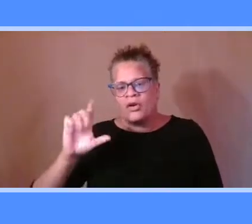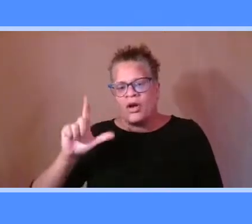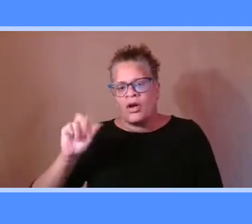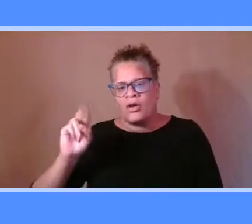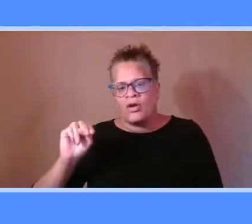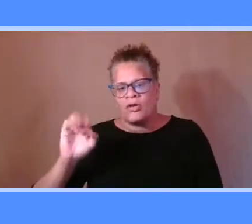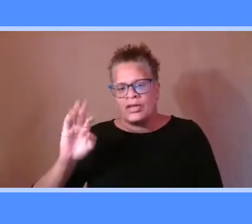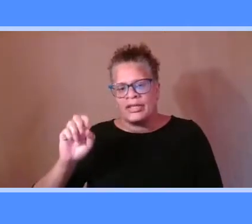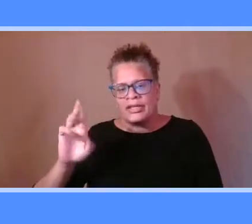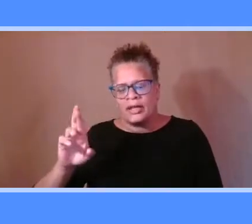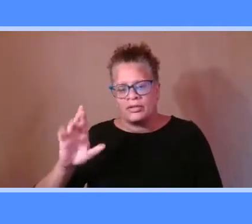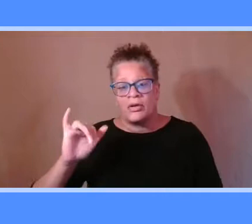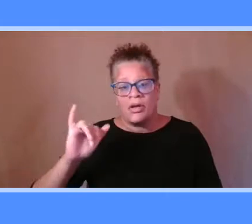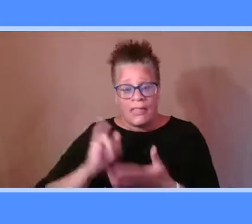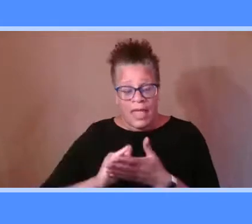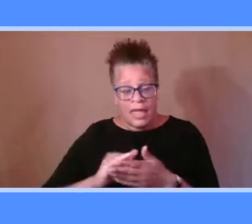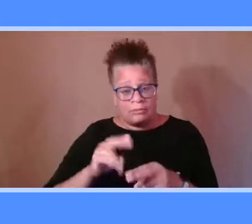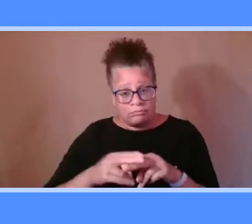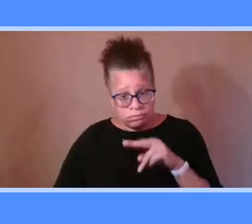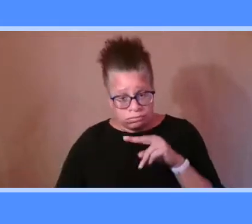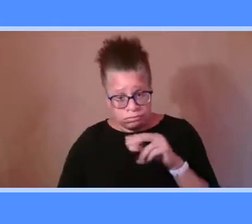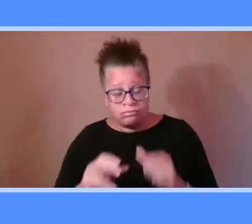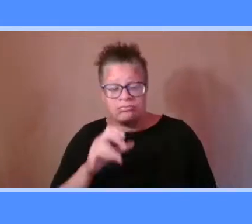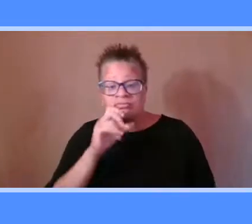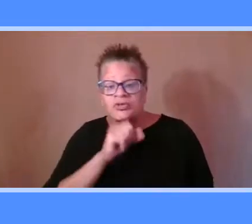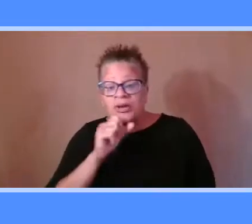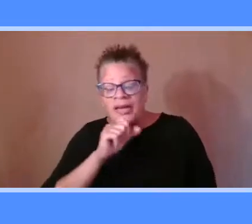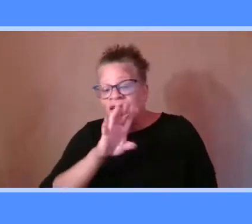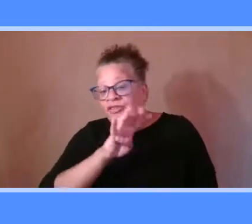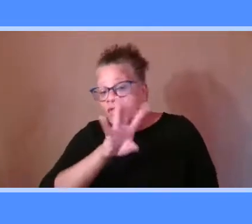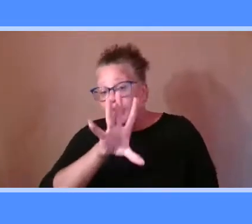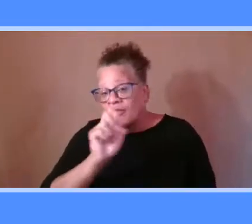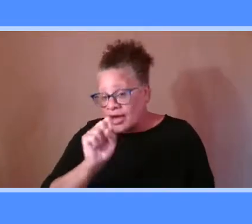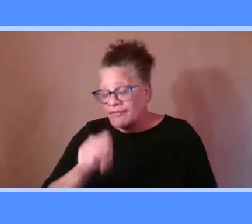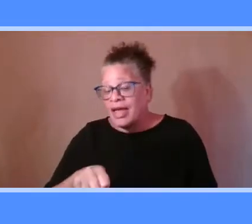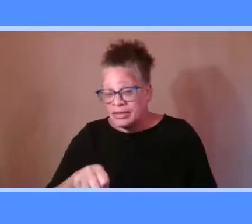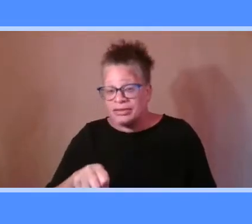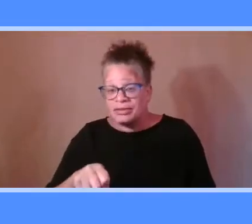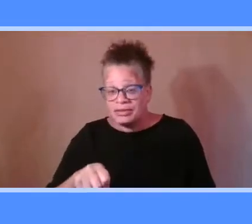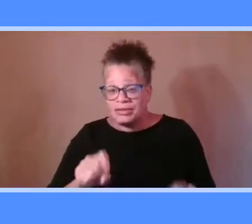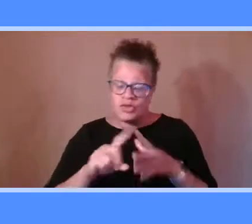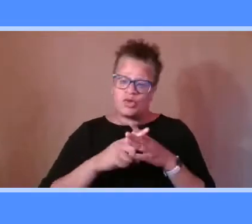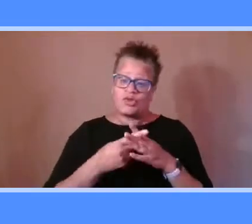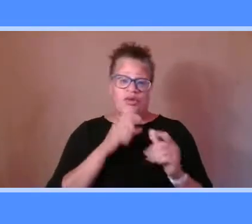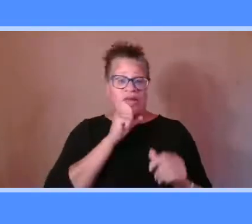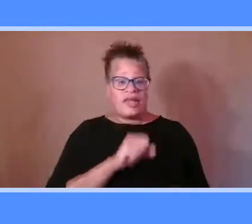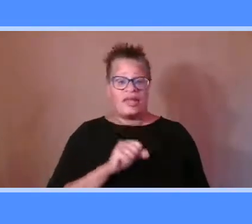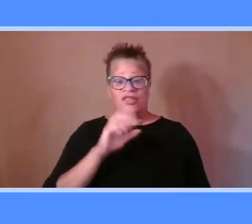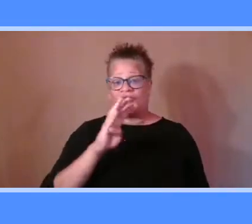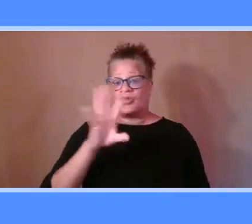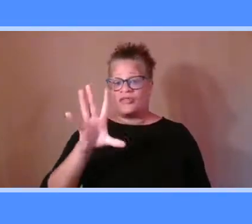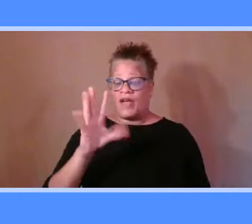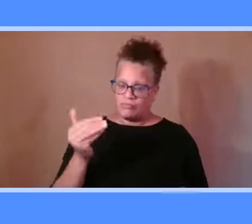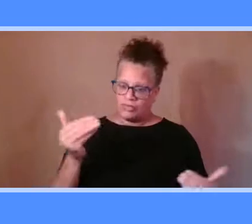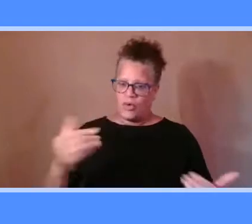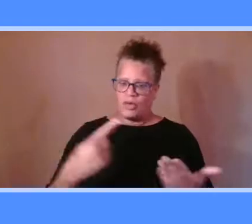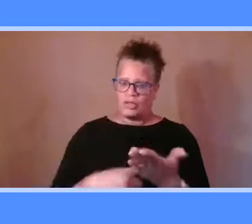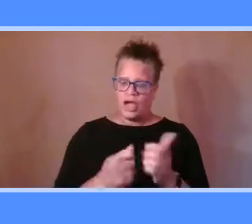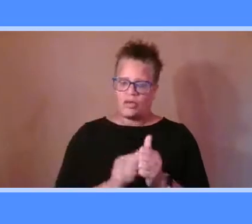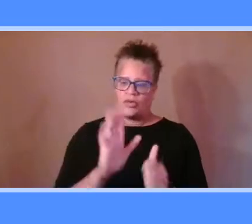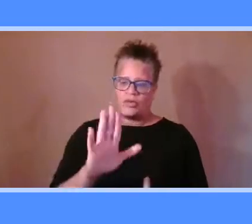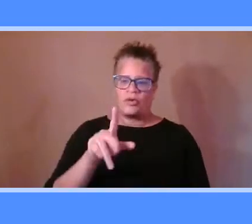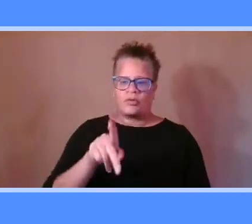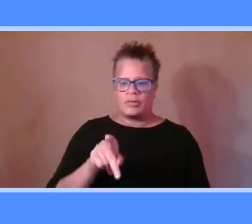but that has actually dropped to age 45. Okay, so starting at age 45, you can talk to your primary